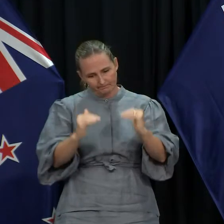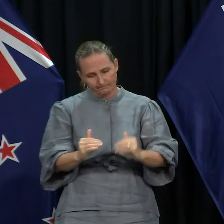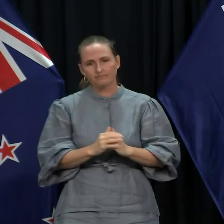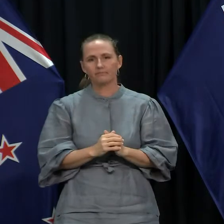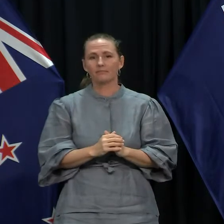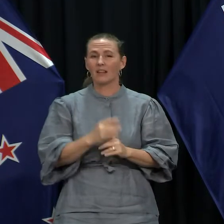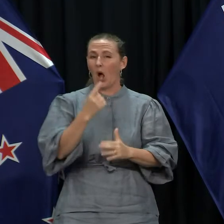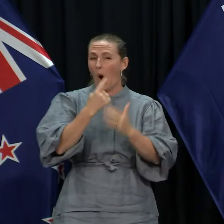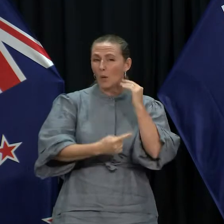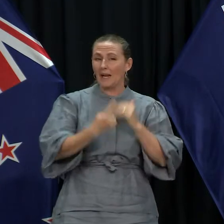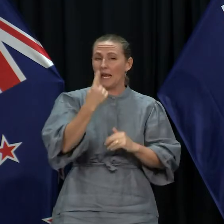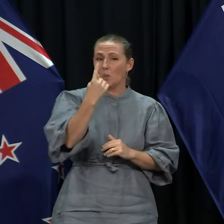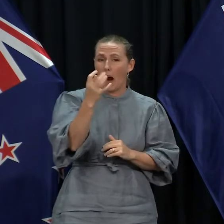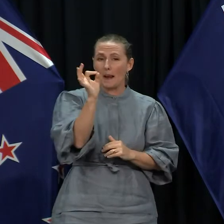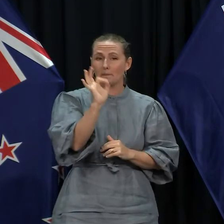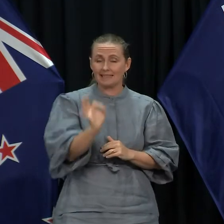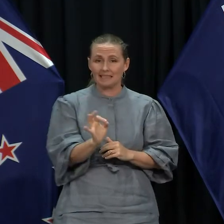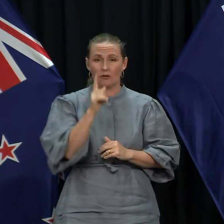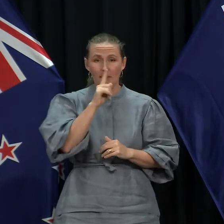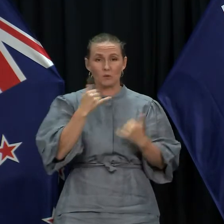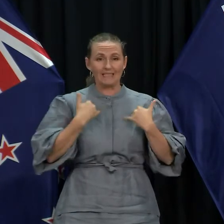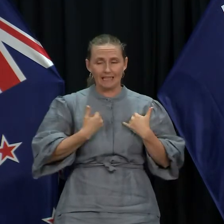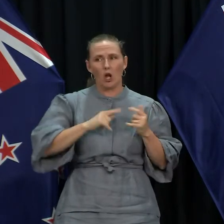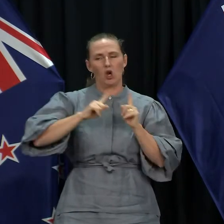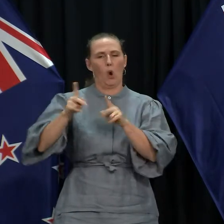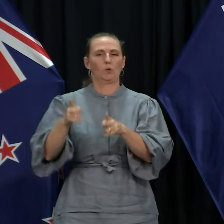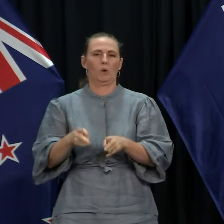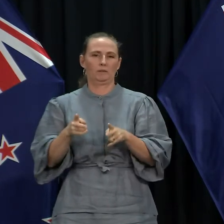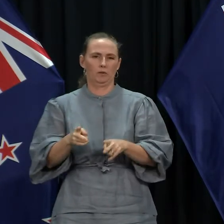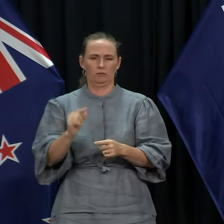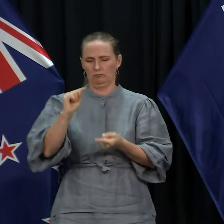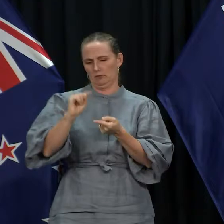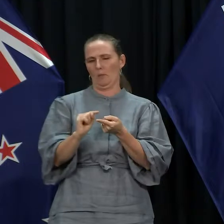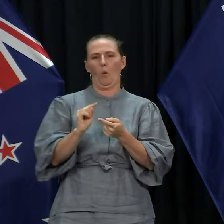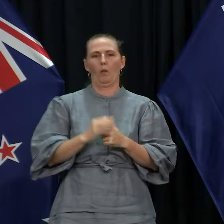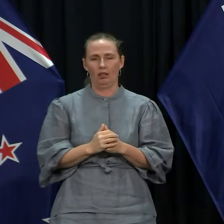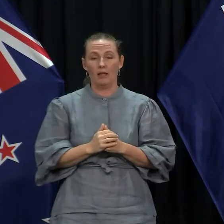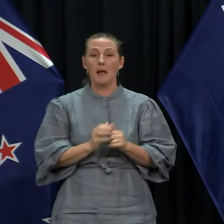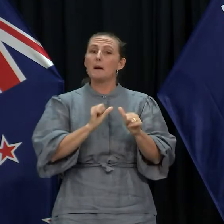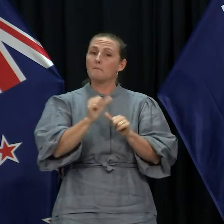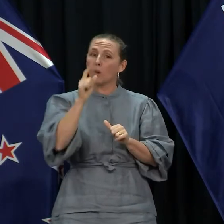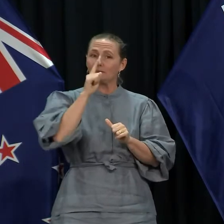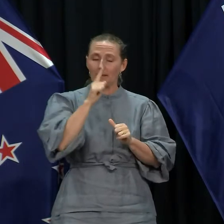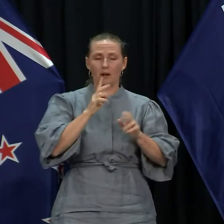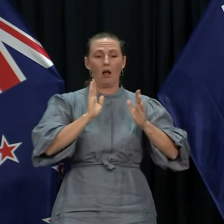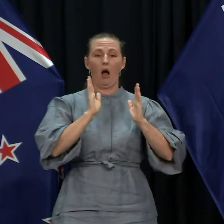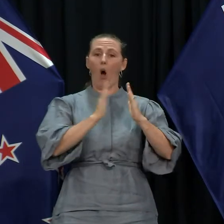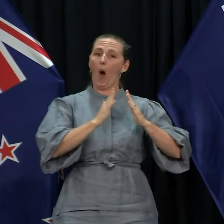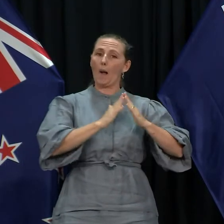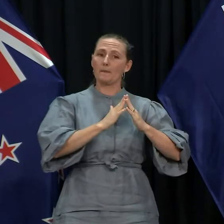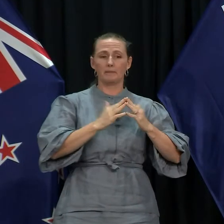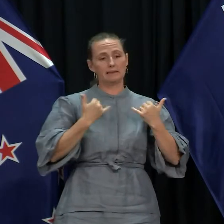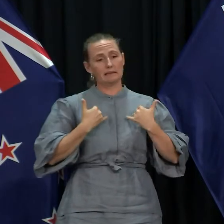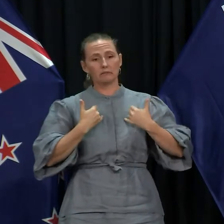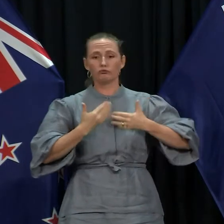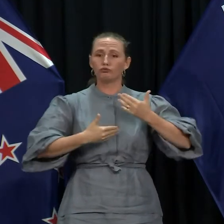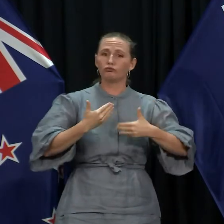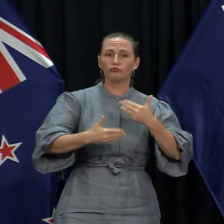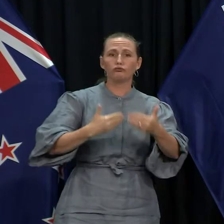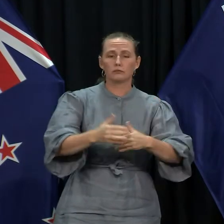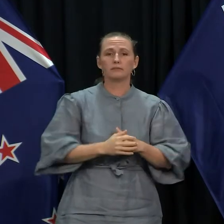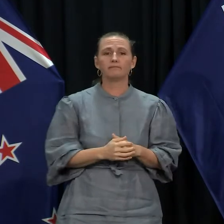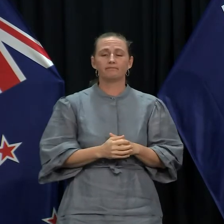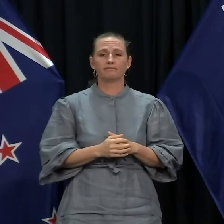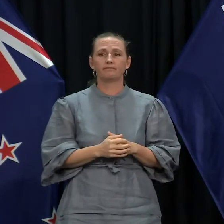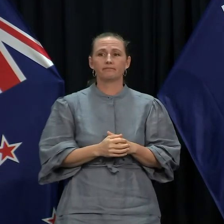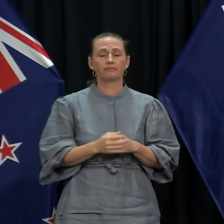that whilst most people are managing at home, there's also quite a number of people who are being cared for in the community by our general practices, Māori